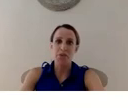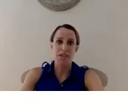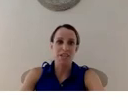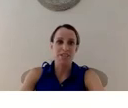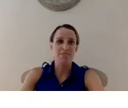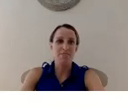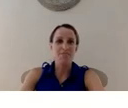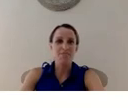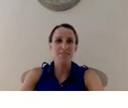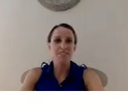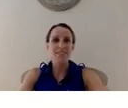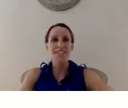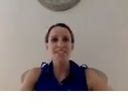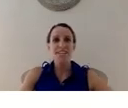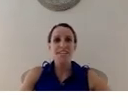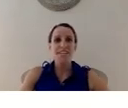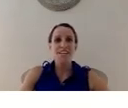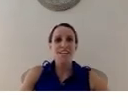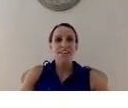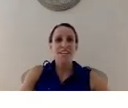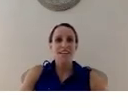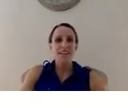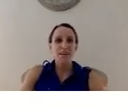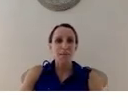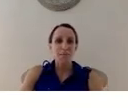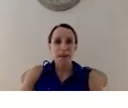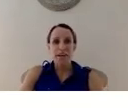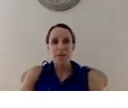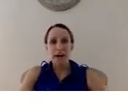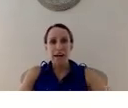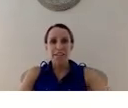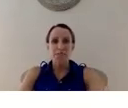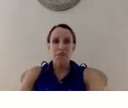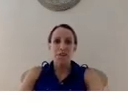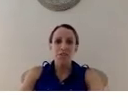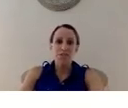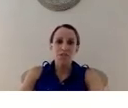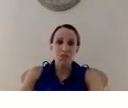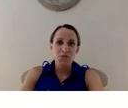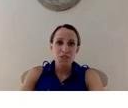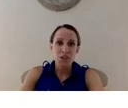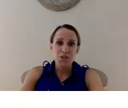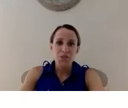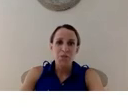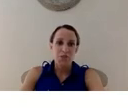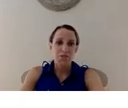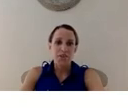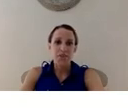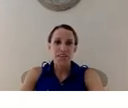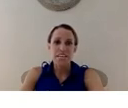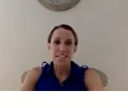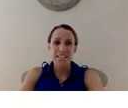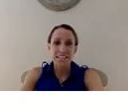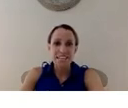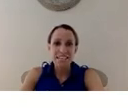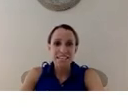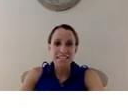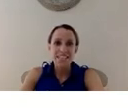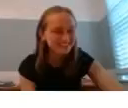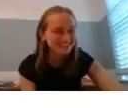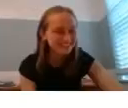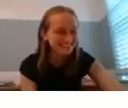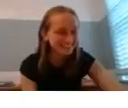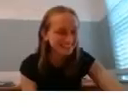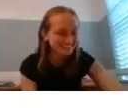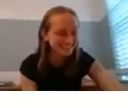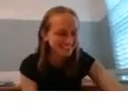great work thank you thank you megan wise proud to know the both of you thank